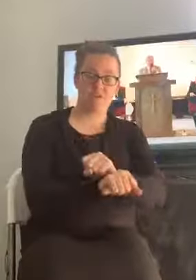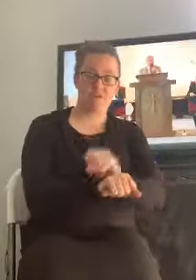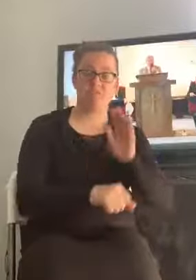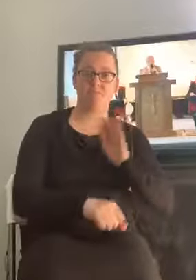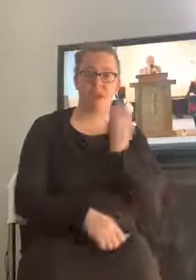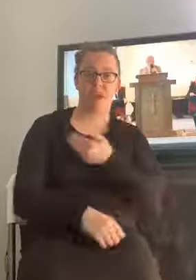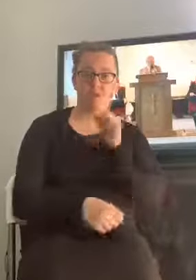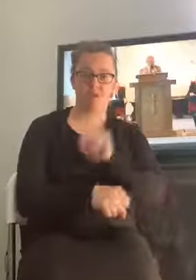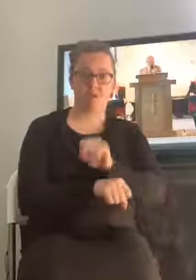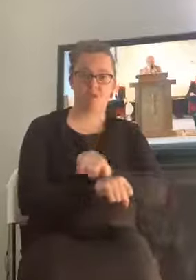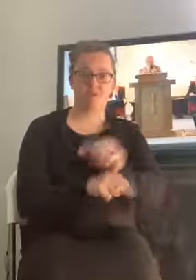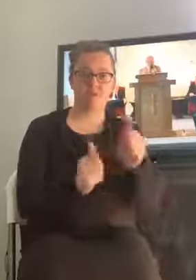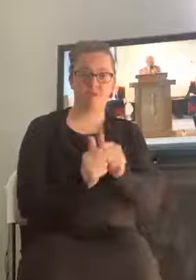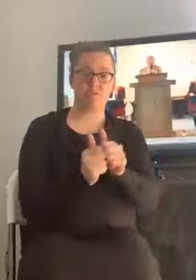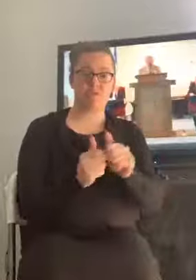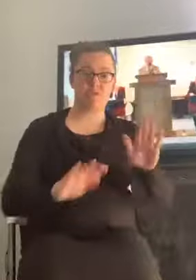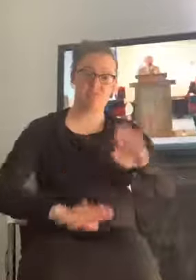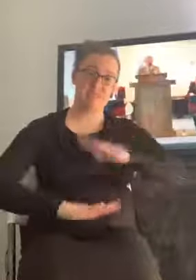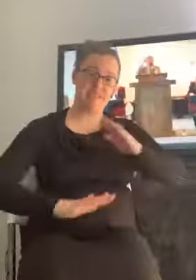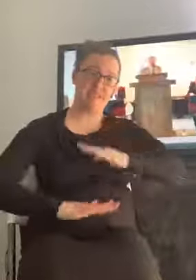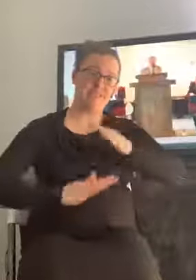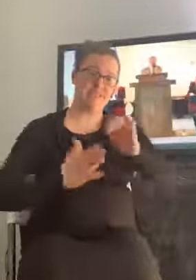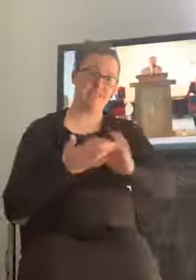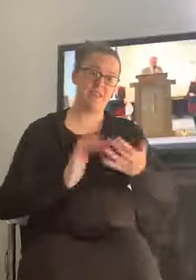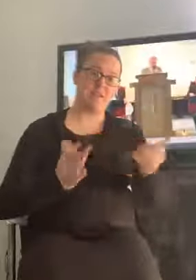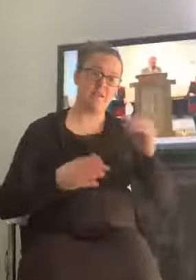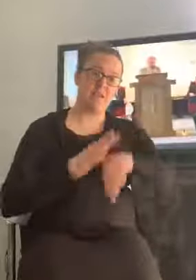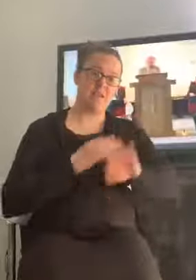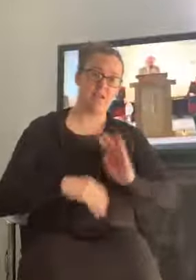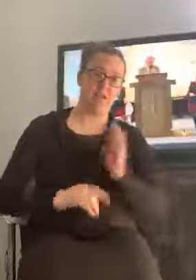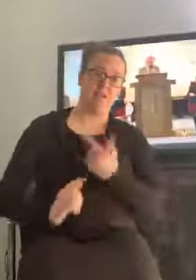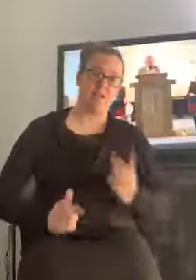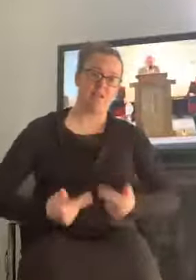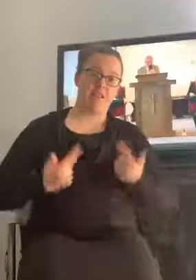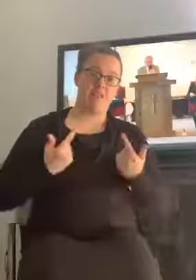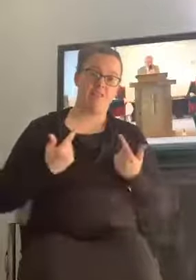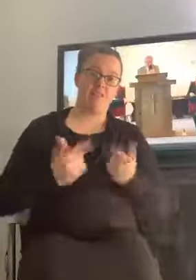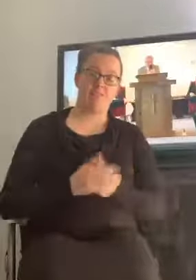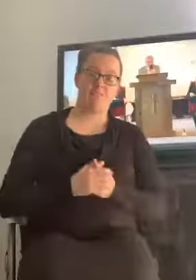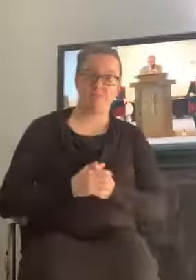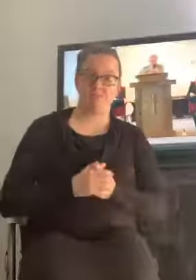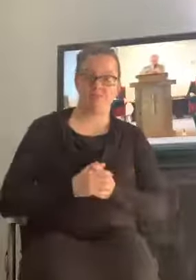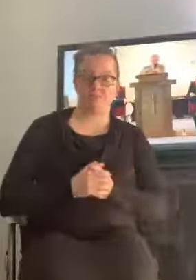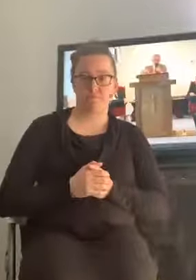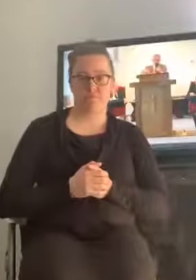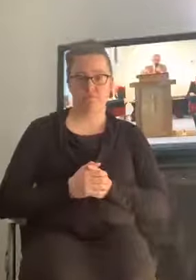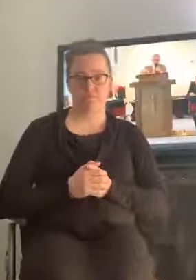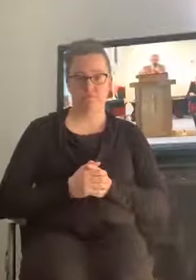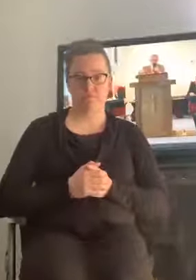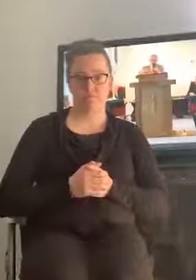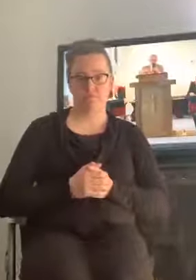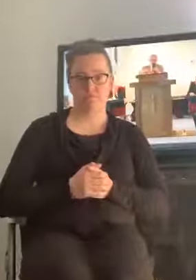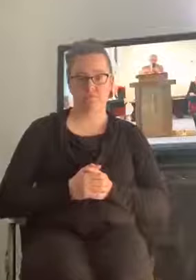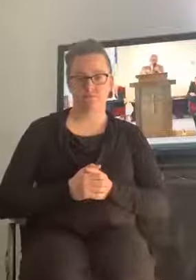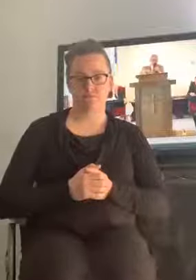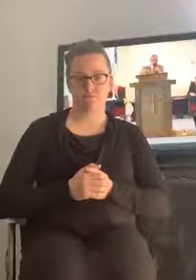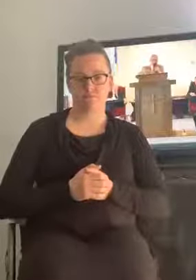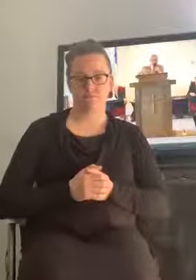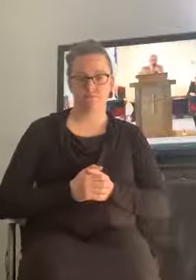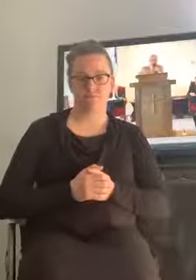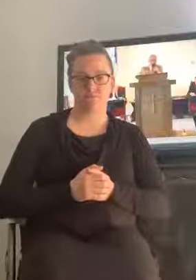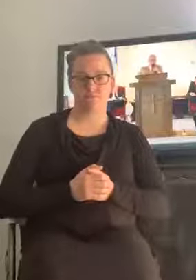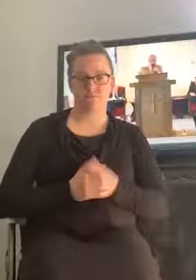the word of God in our life and the promises of God in our life. I am going